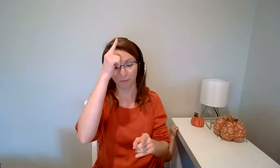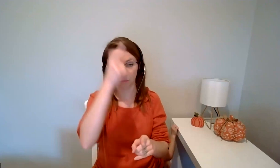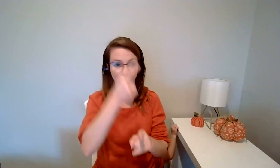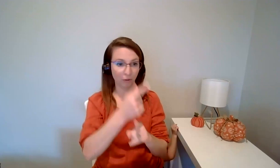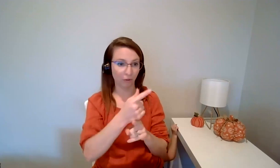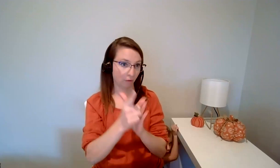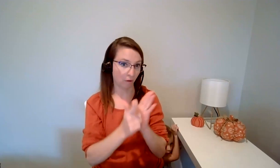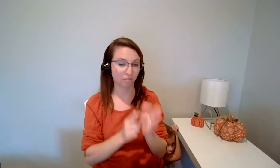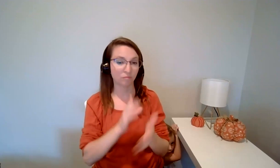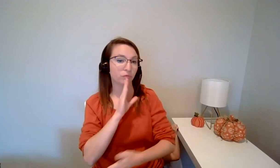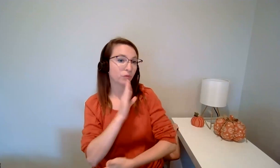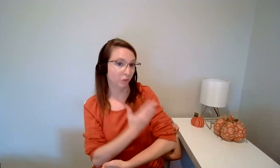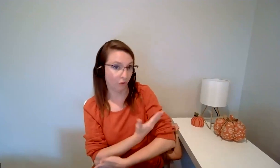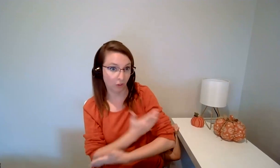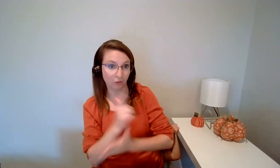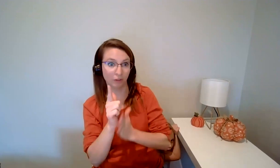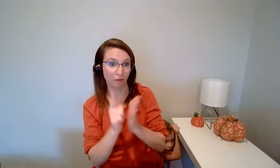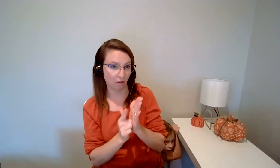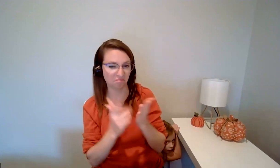sister-in-law, brother-in-law, daughter-in-law.